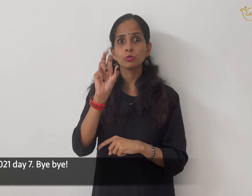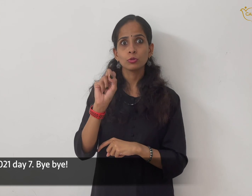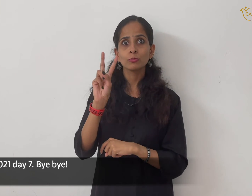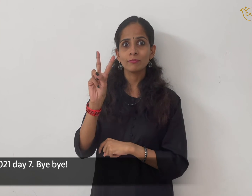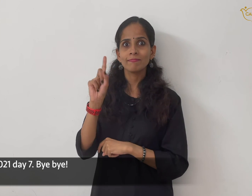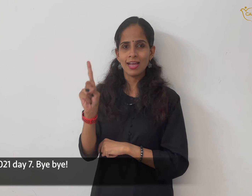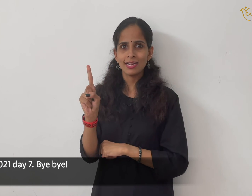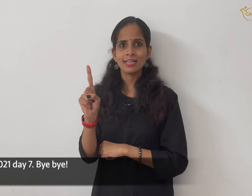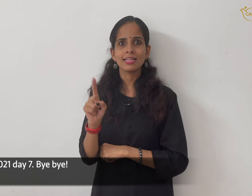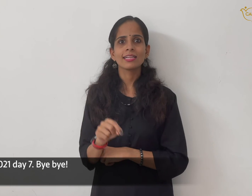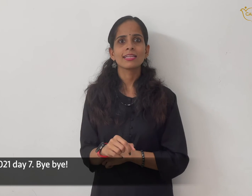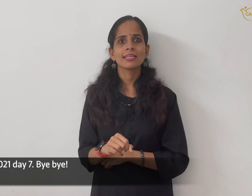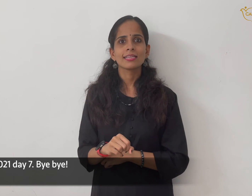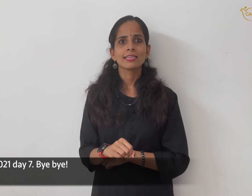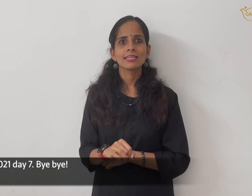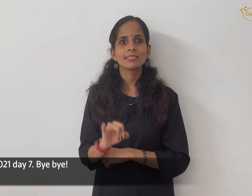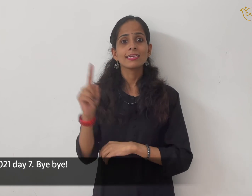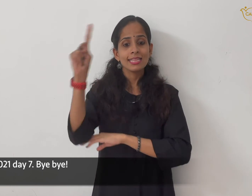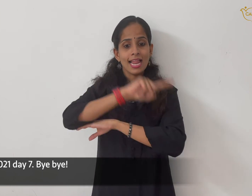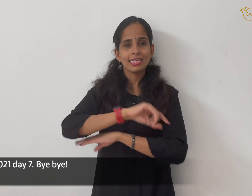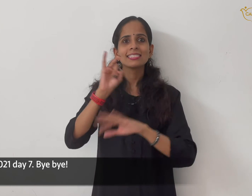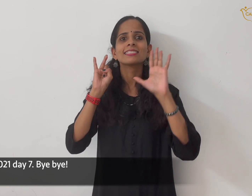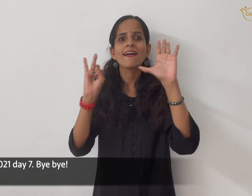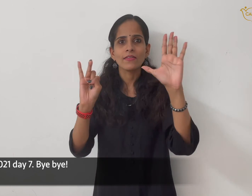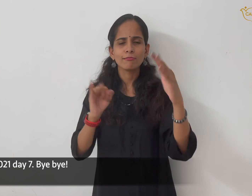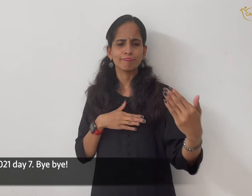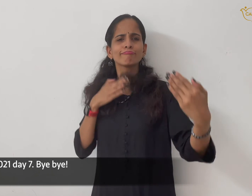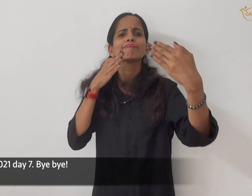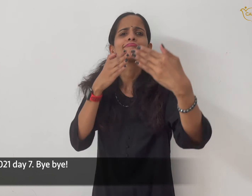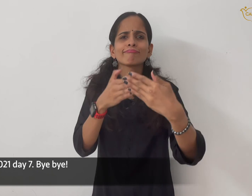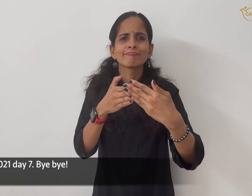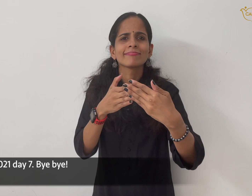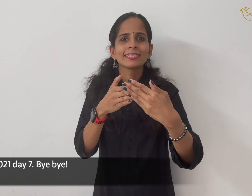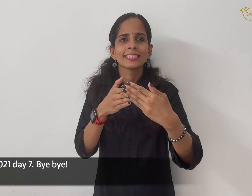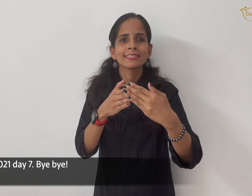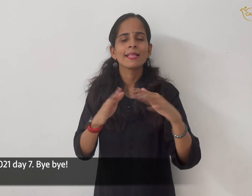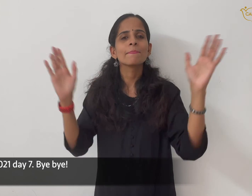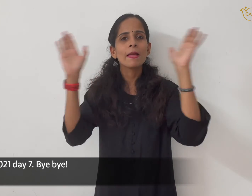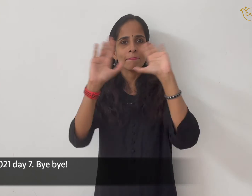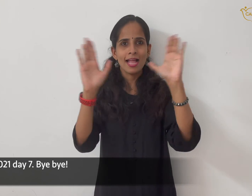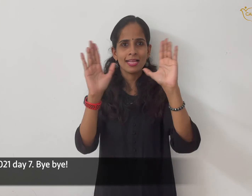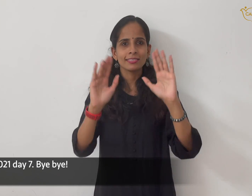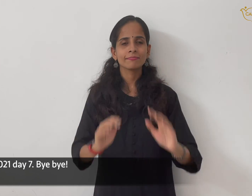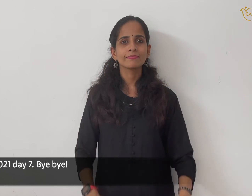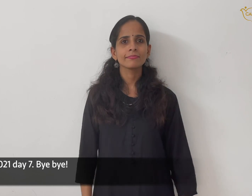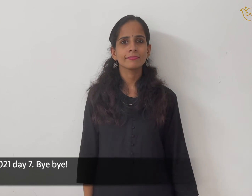IWDP 2021, Day 7. Bye bye.